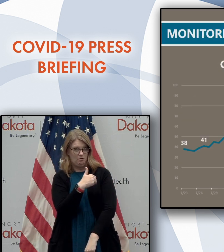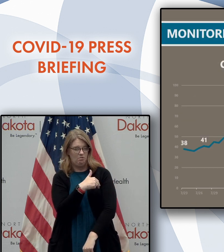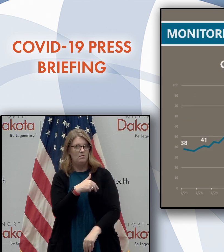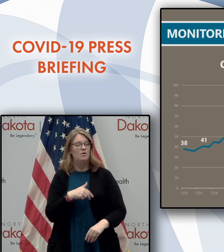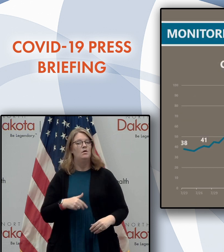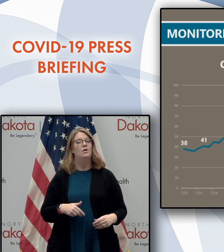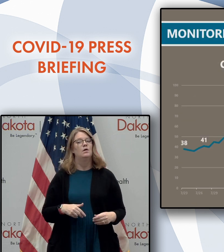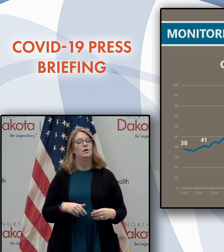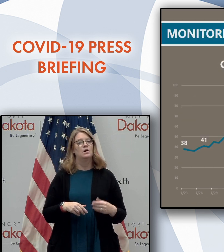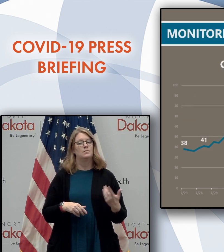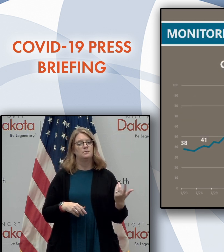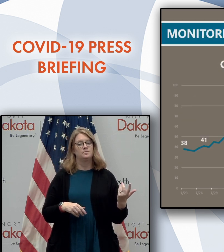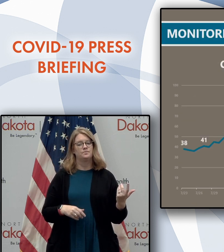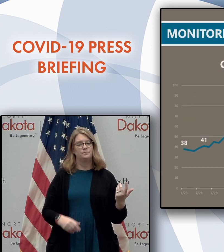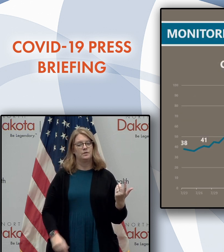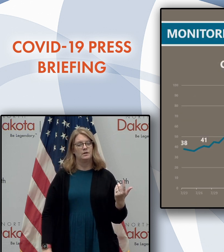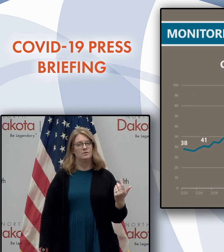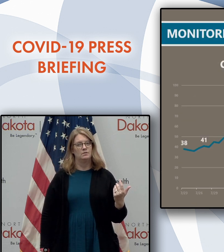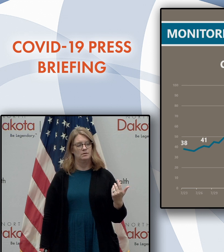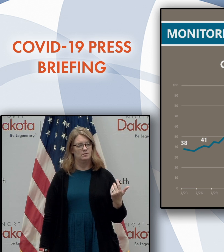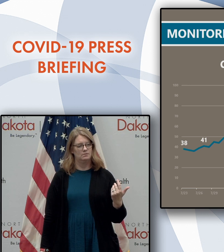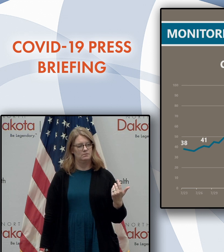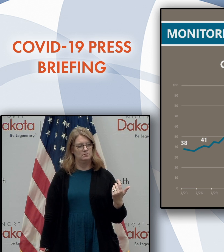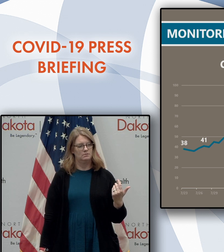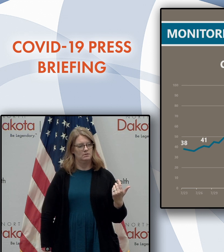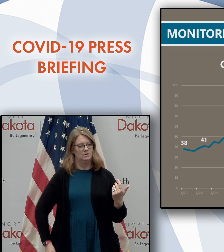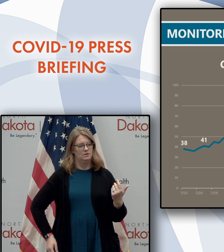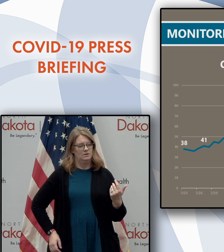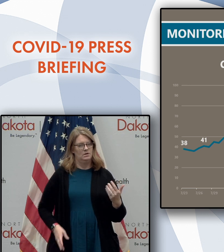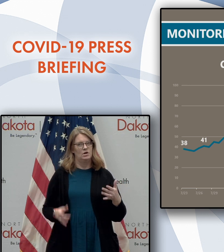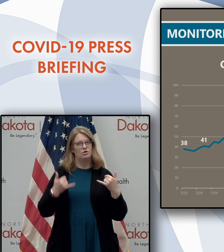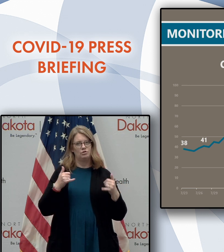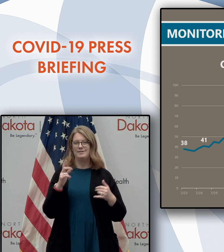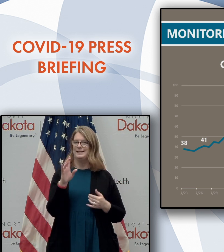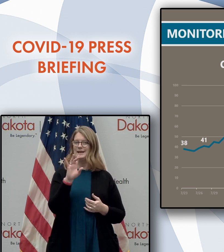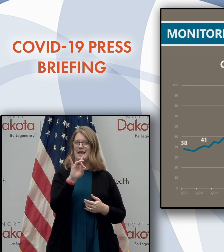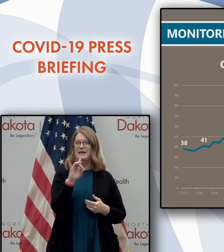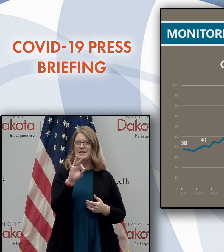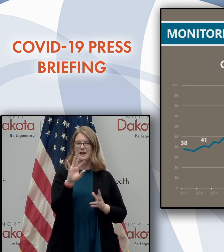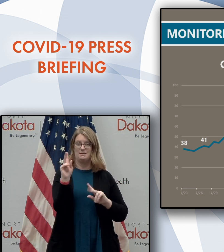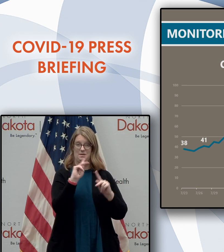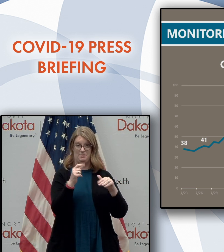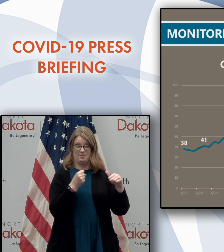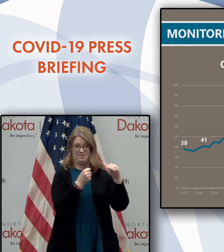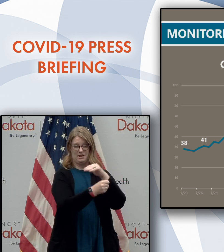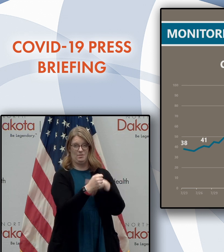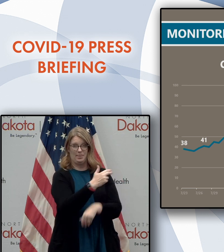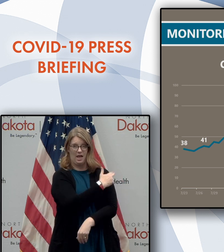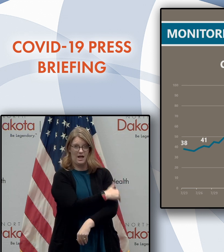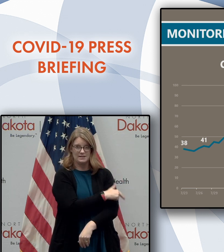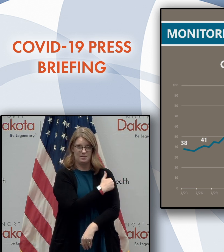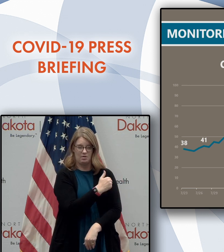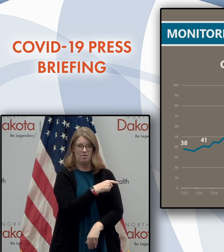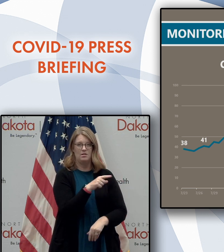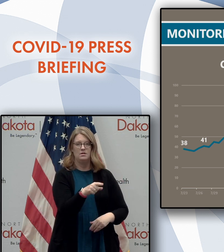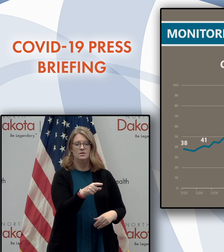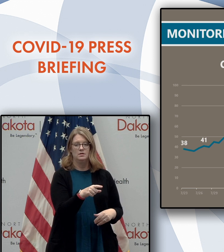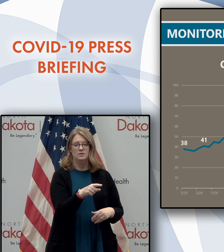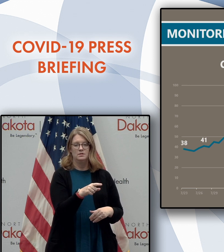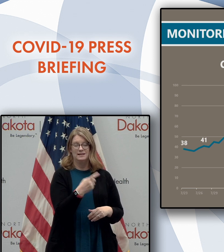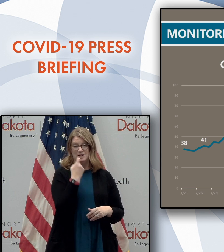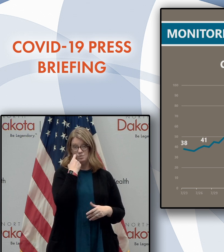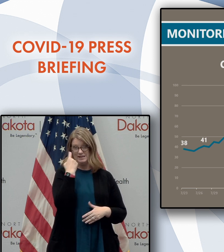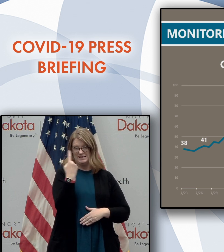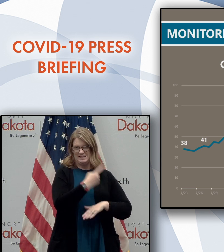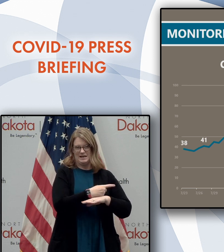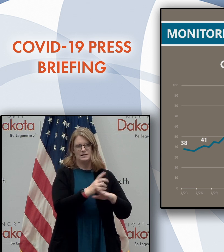earlier, again, we are currently at 89 hospitalized. We've shown a spike in recent